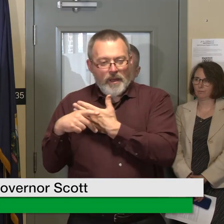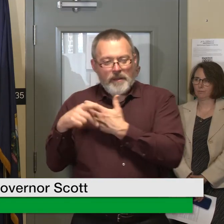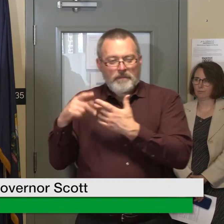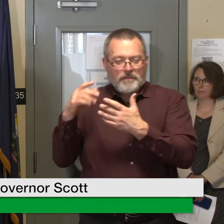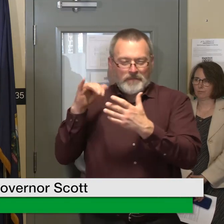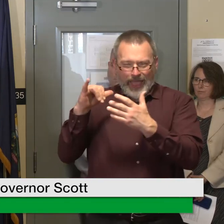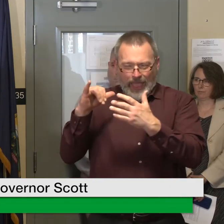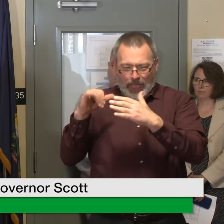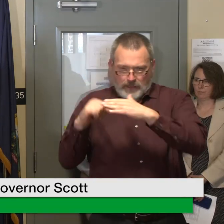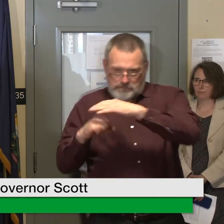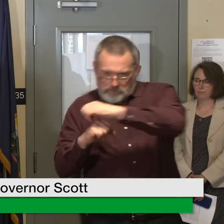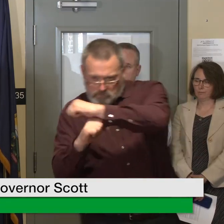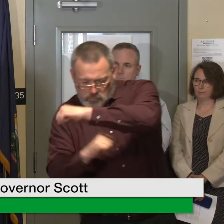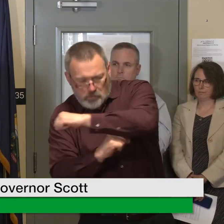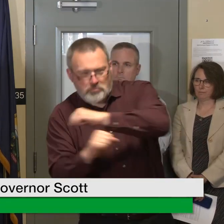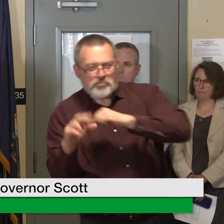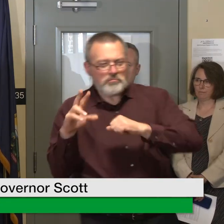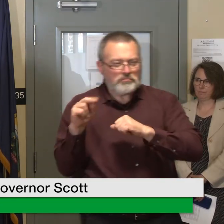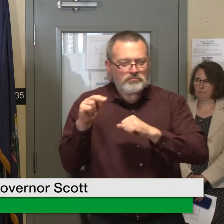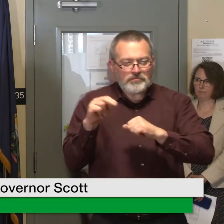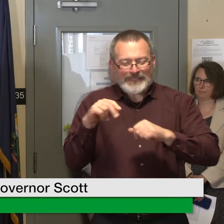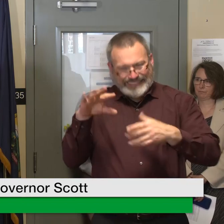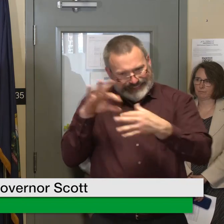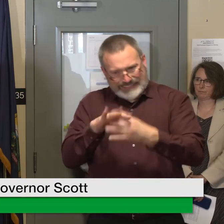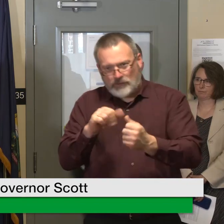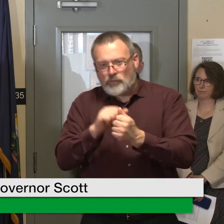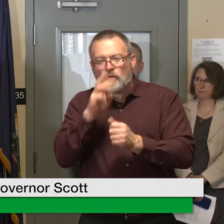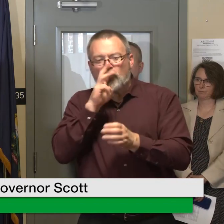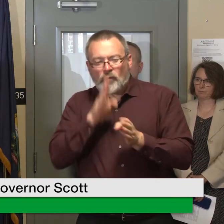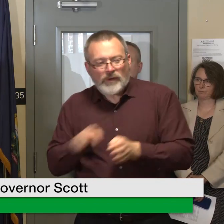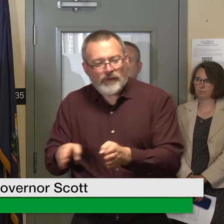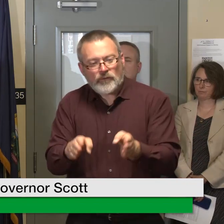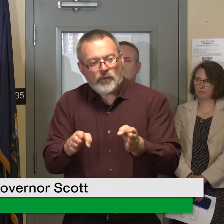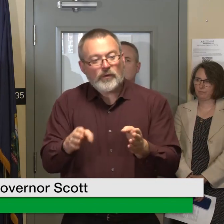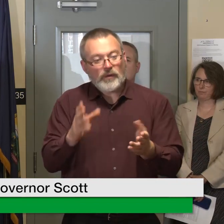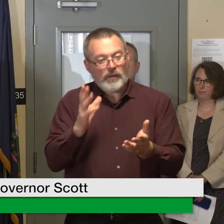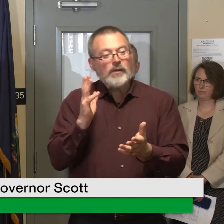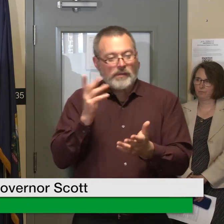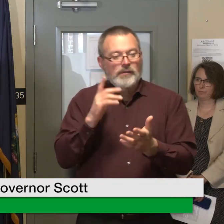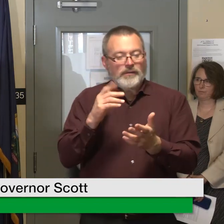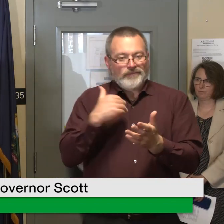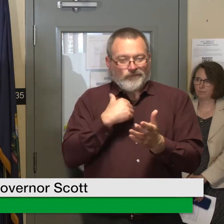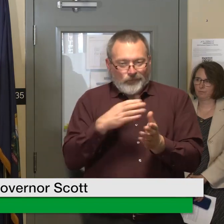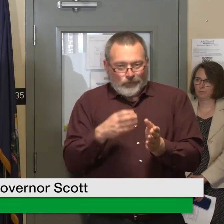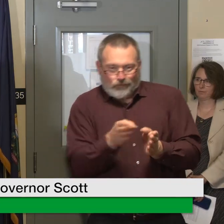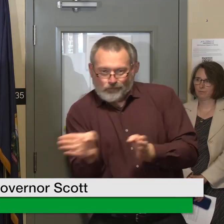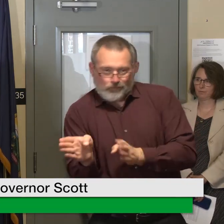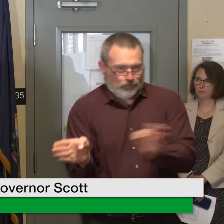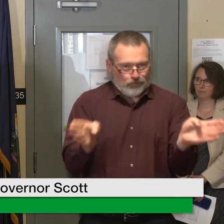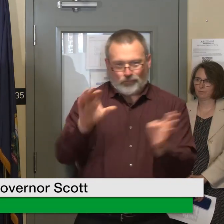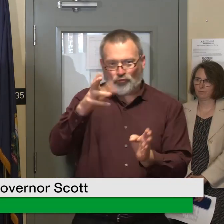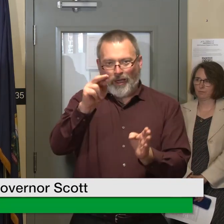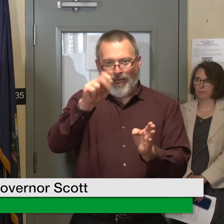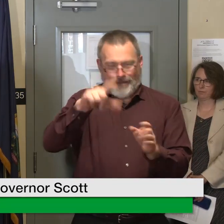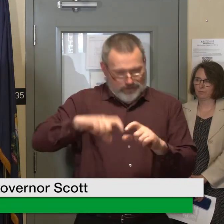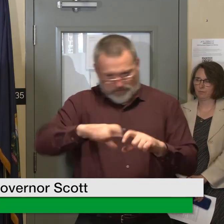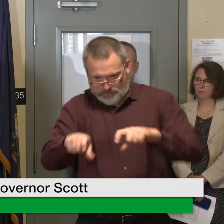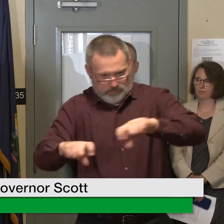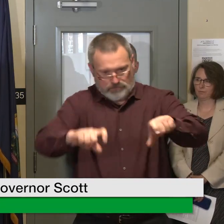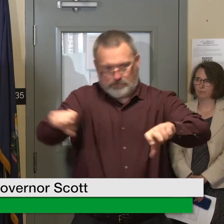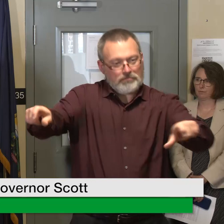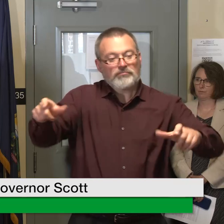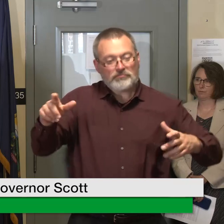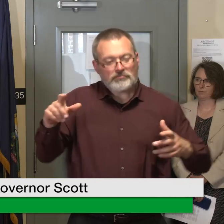river corridor protection, where we will purchase what we call channel management rights. These are often most appropriate in